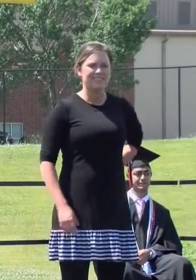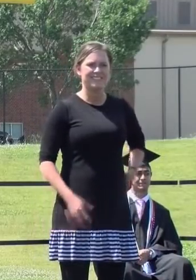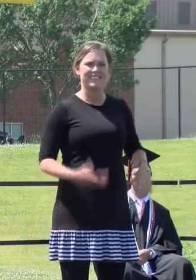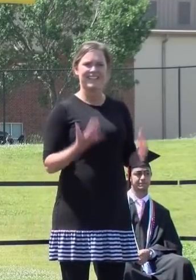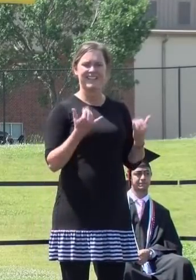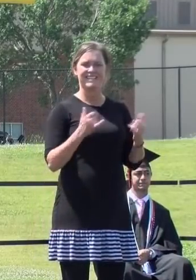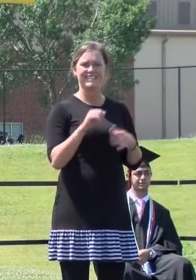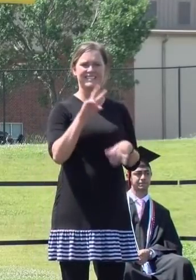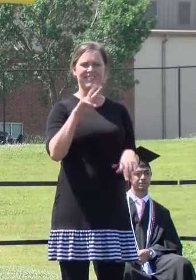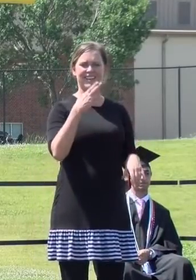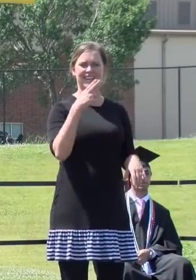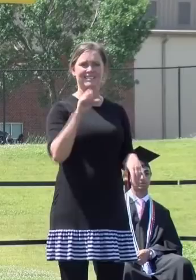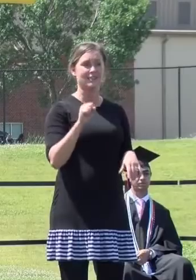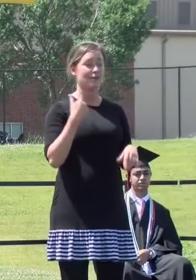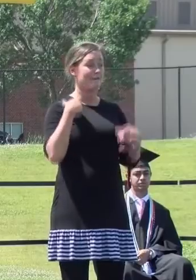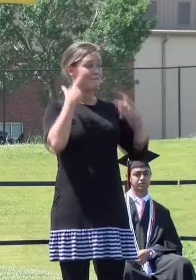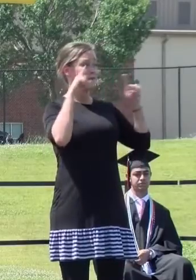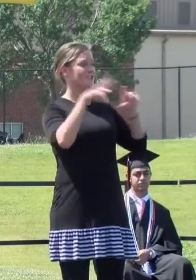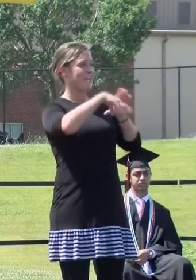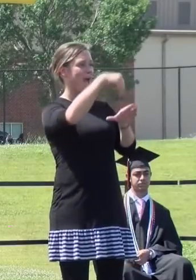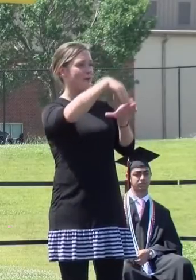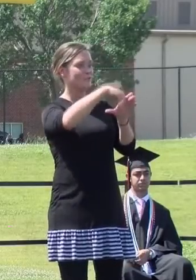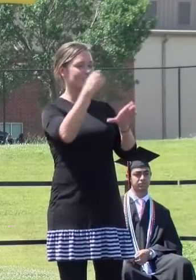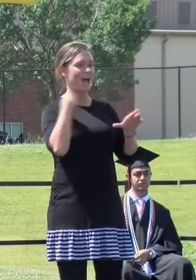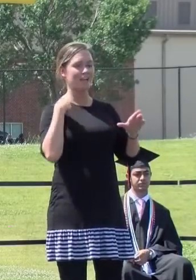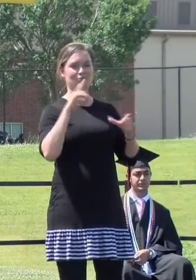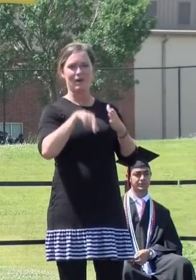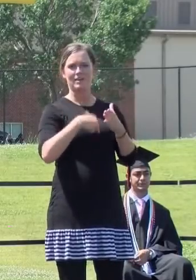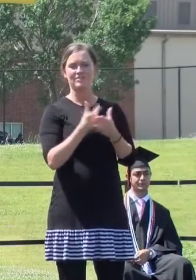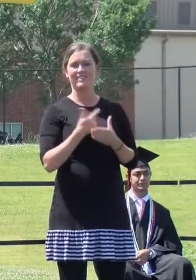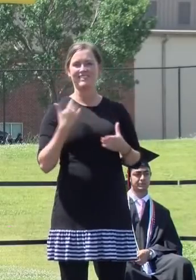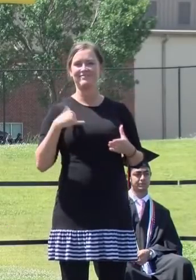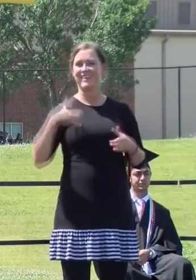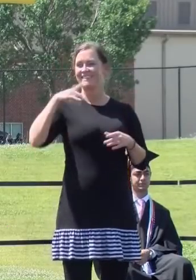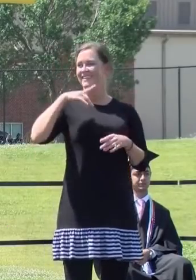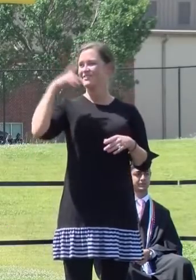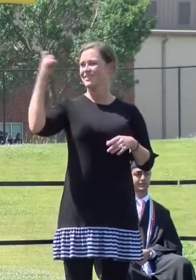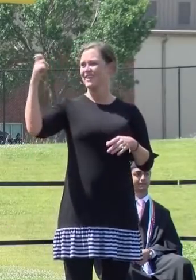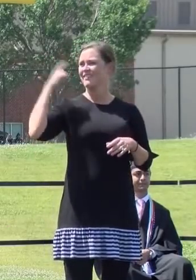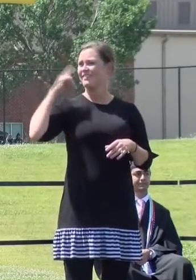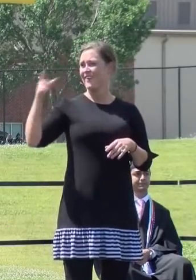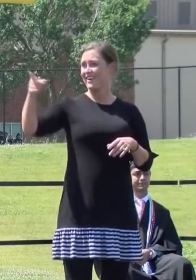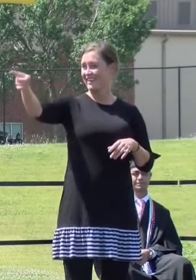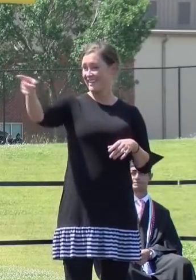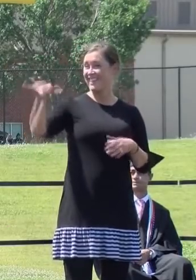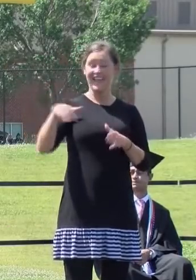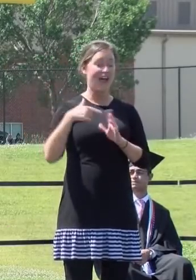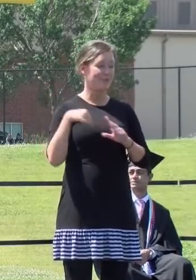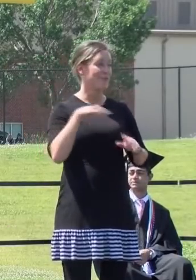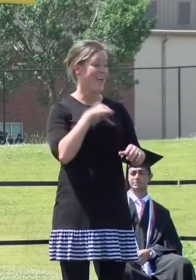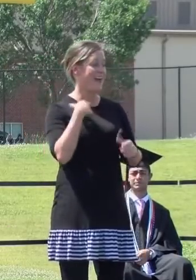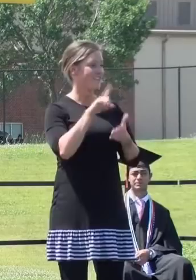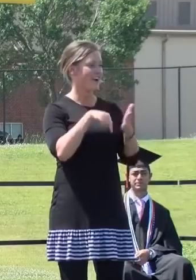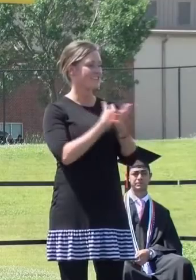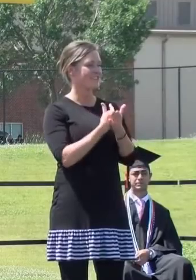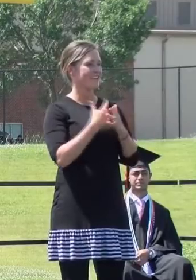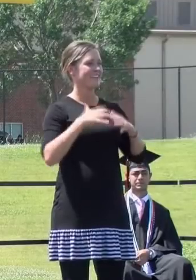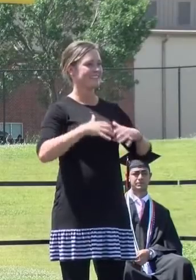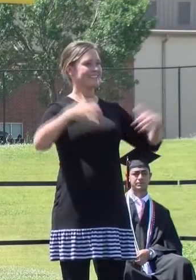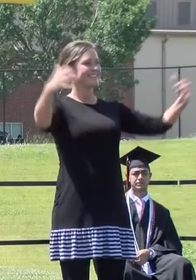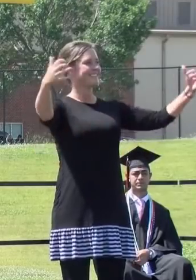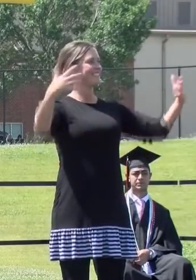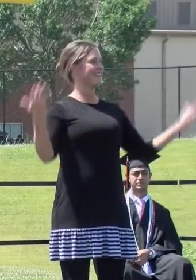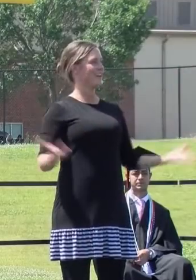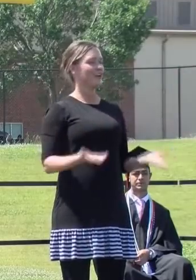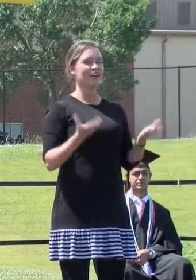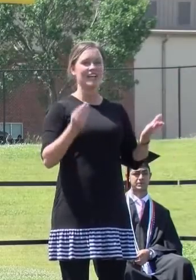This is Valley's first outdoor graduation. It's been a lifelong dream for Dr. Vicki Poole that we have graduation here at Valley